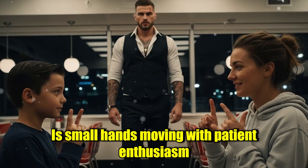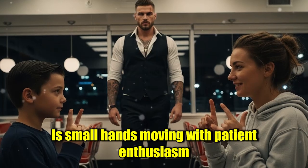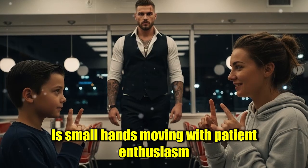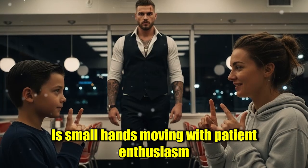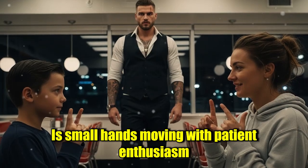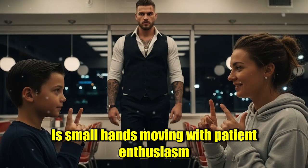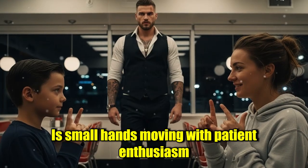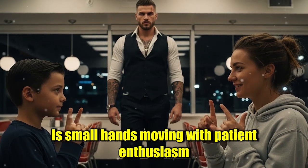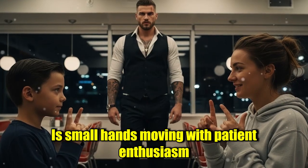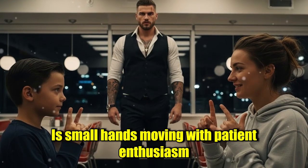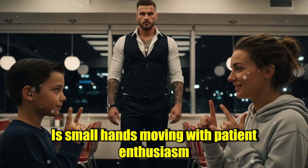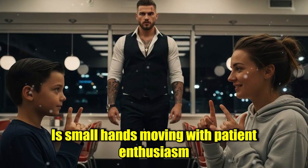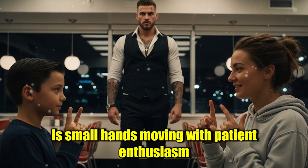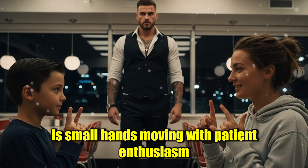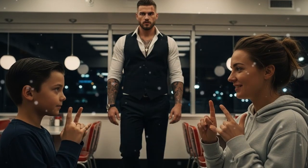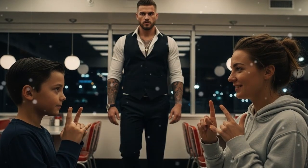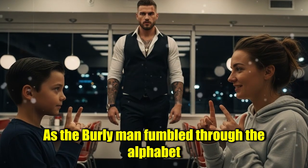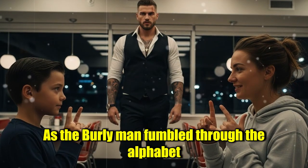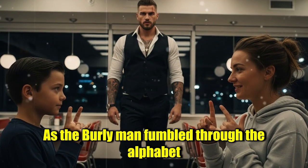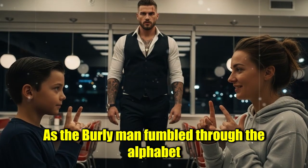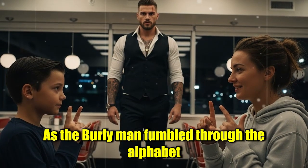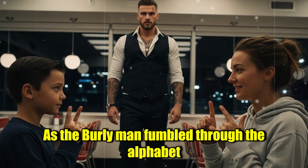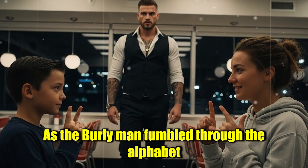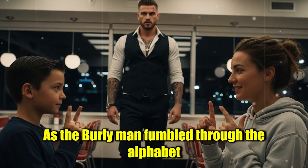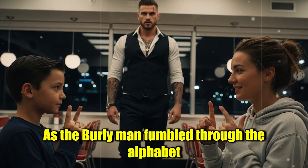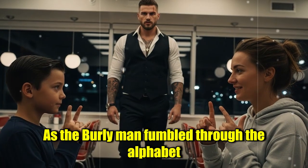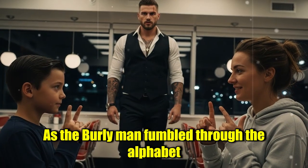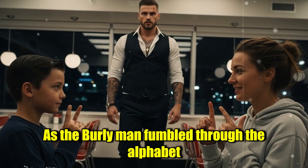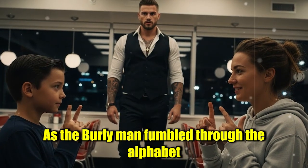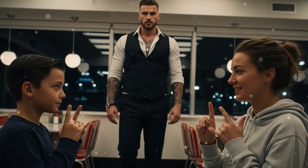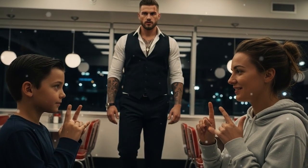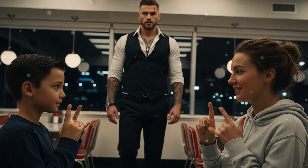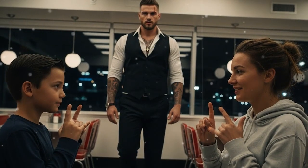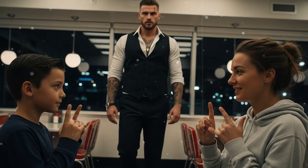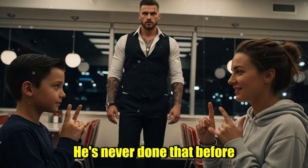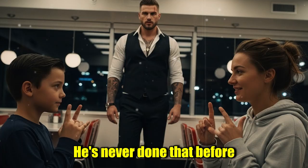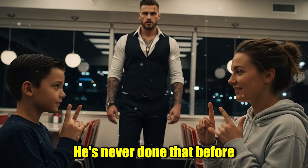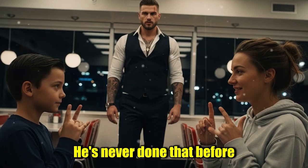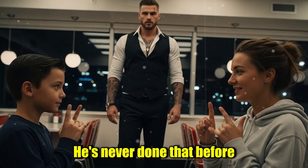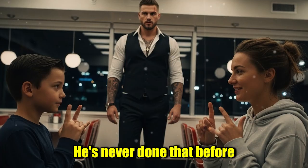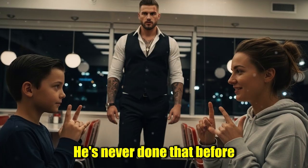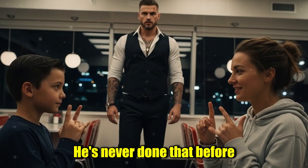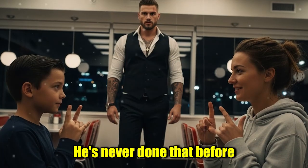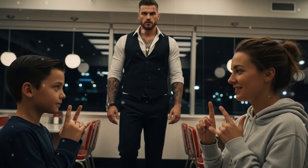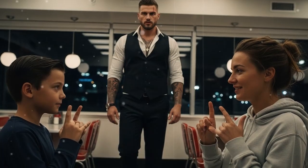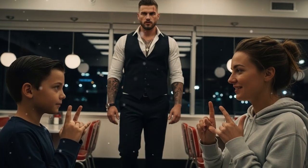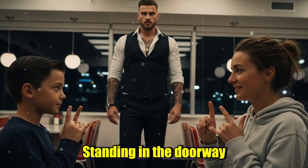hands moving with patient enthusiasm as the burly man fumbled through the alphabet. He's never done that before. Emma